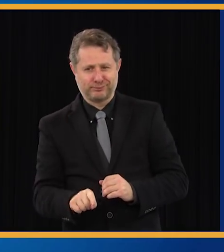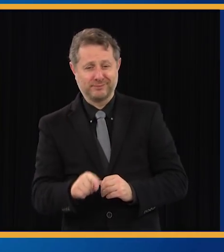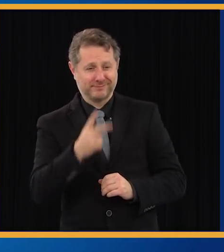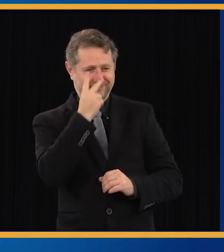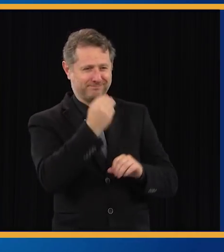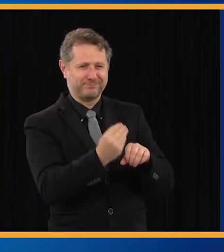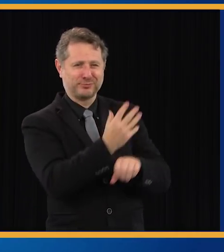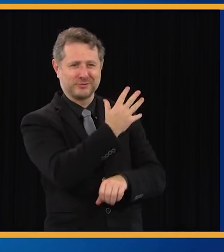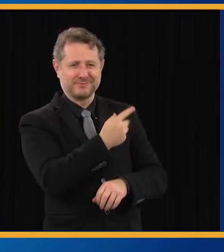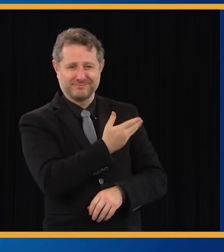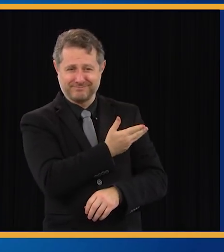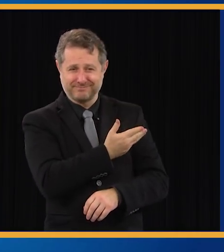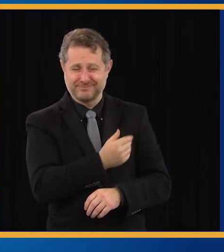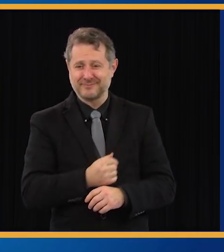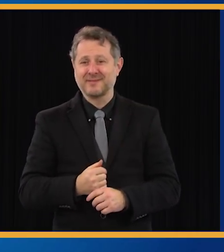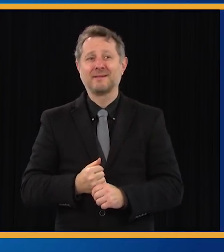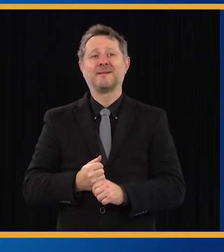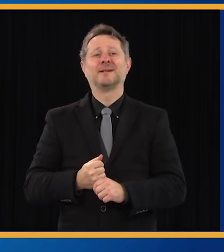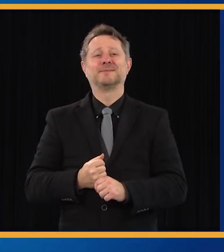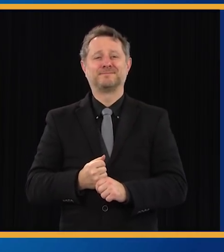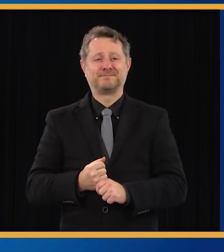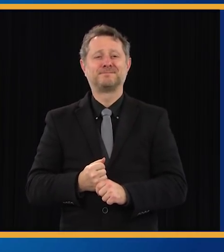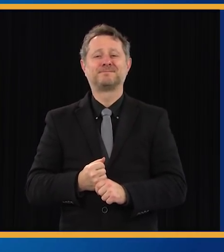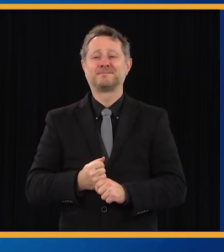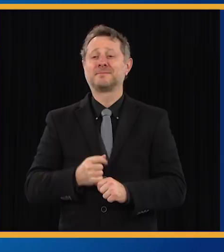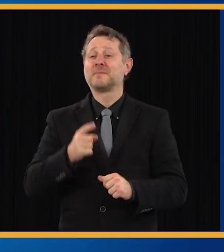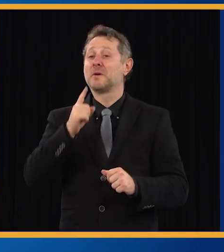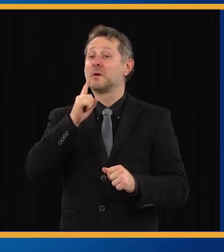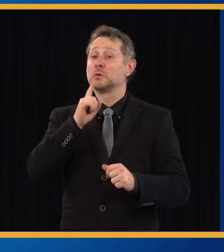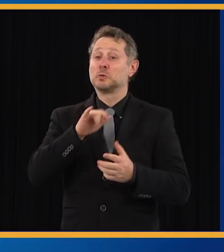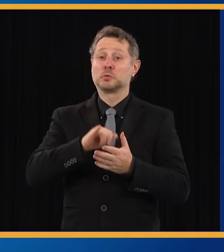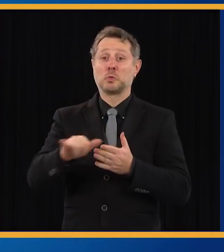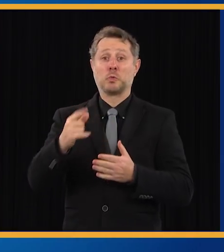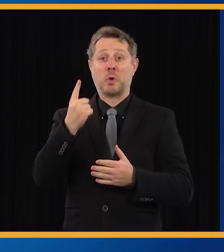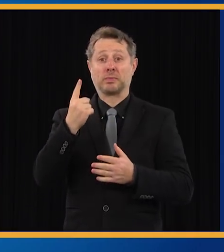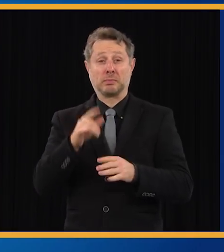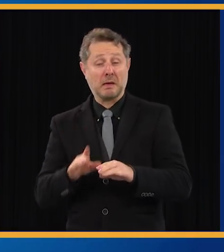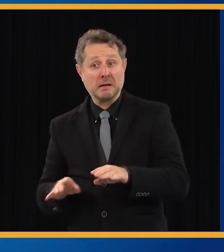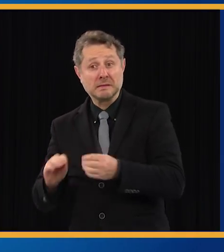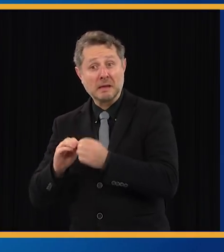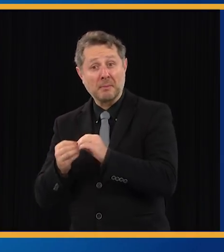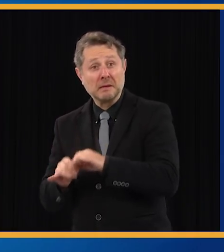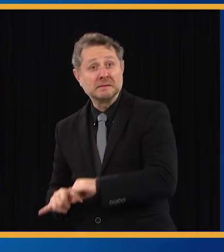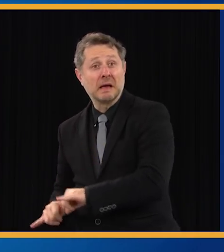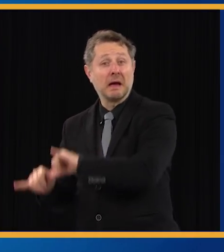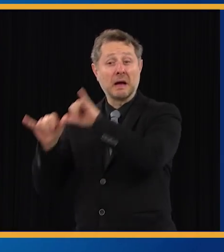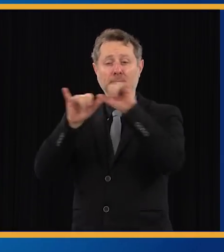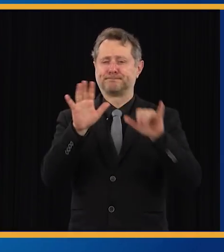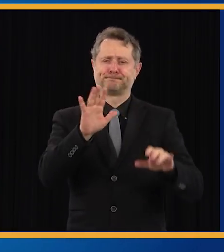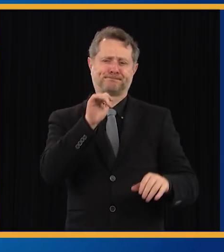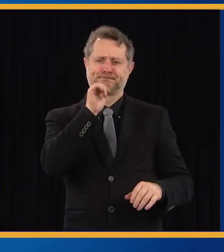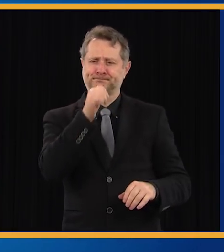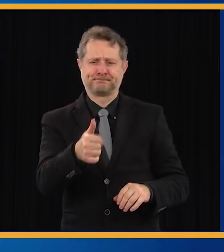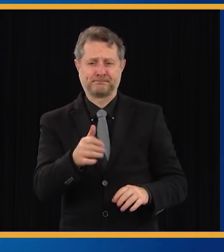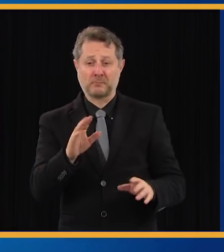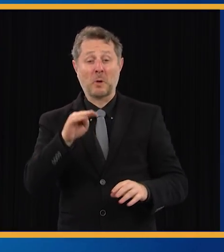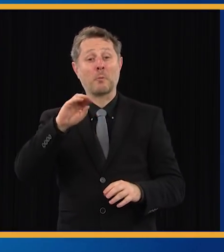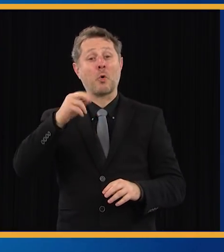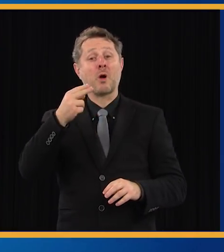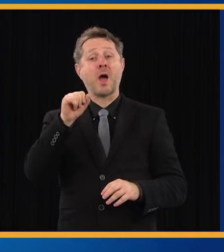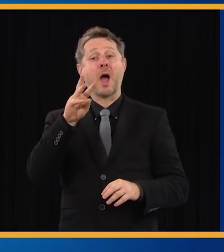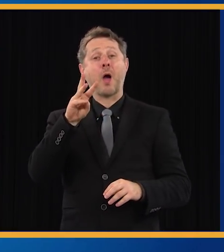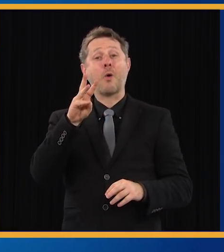state. This is not a homogeneous state. So the Mohawk Valley, 2.6%, North Country, it's